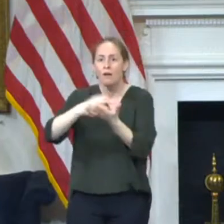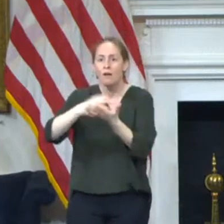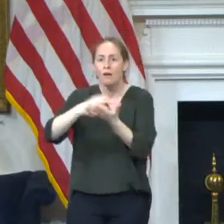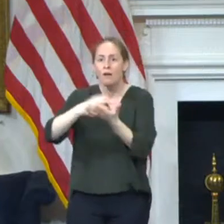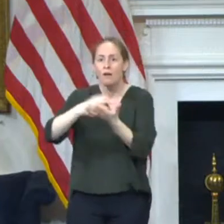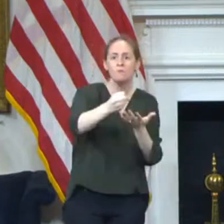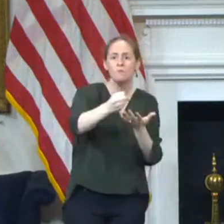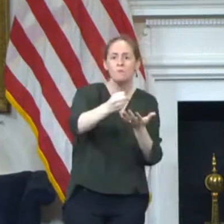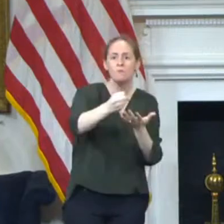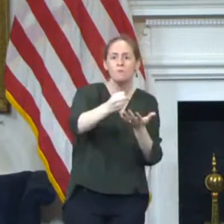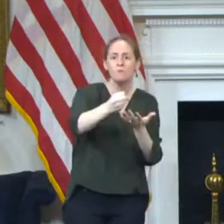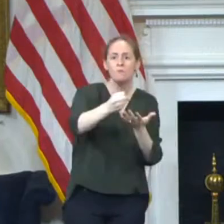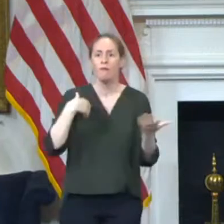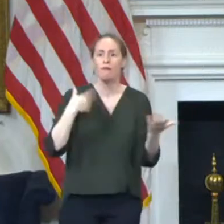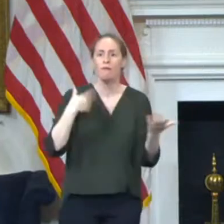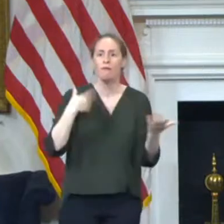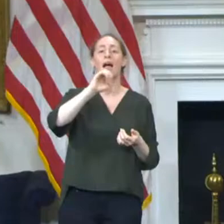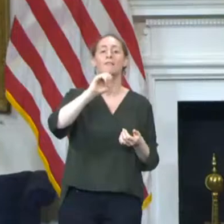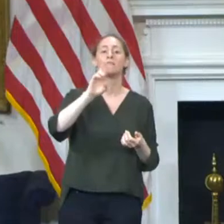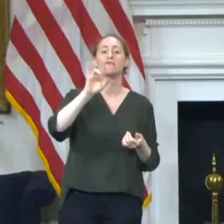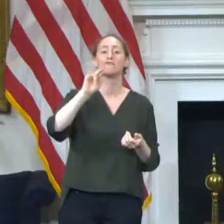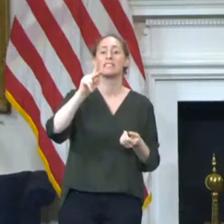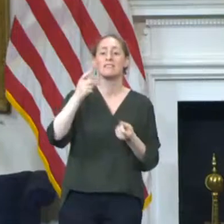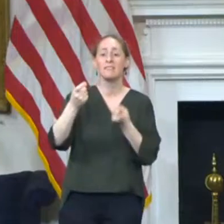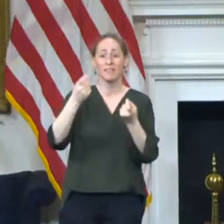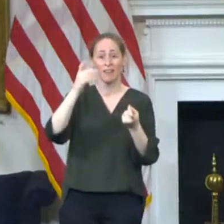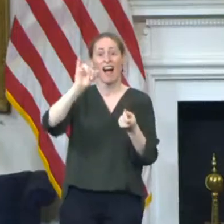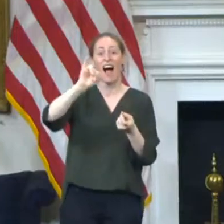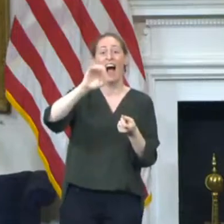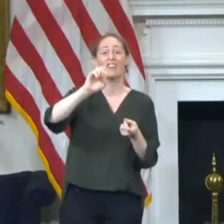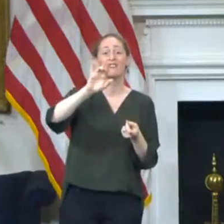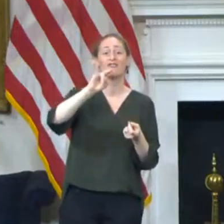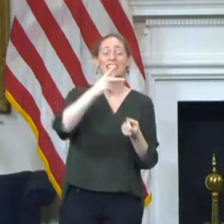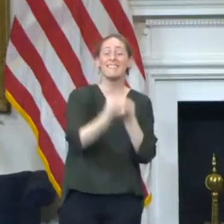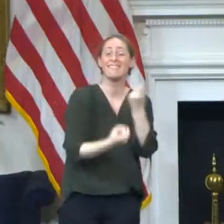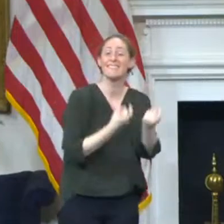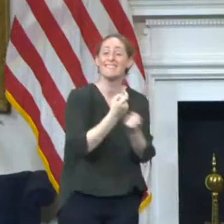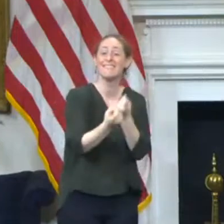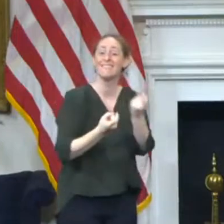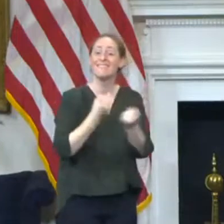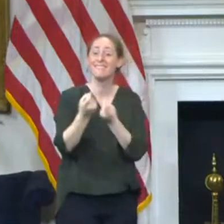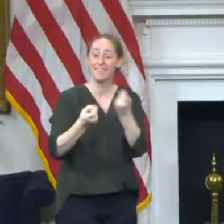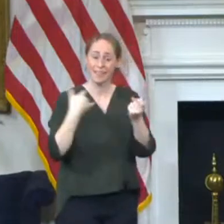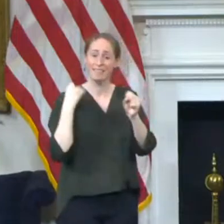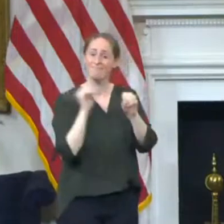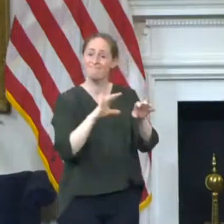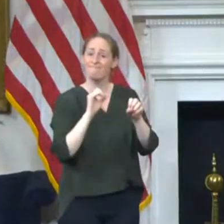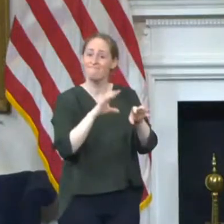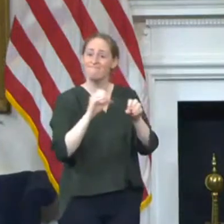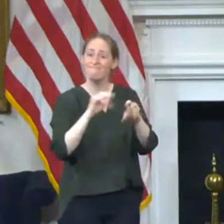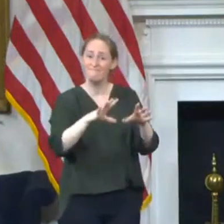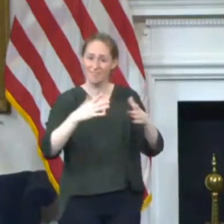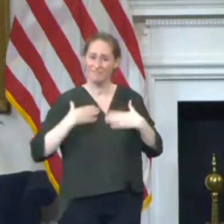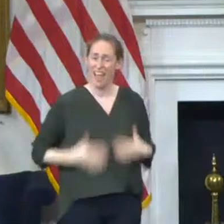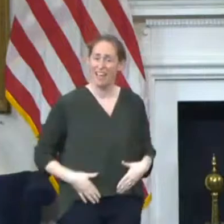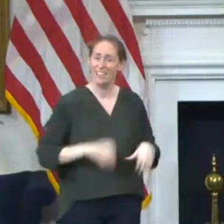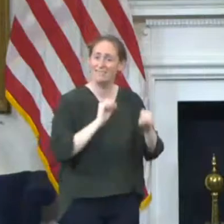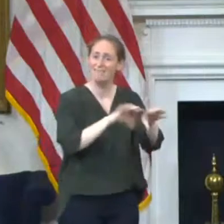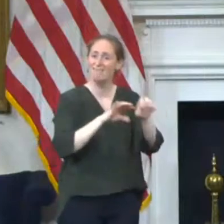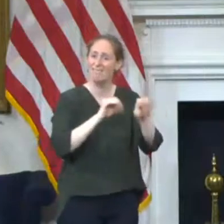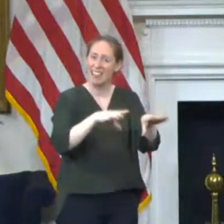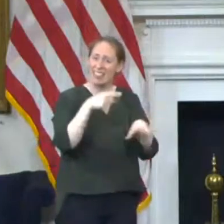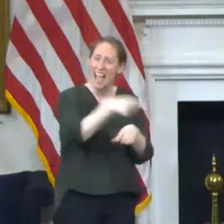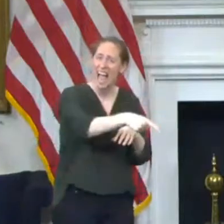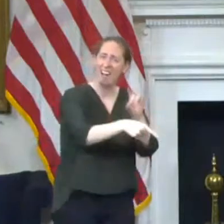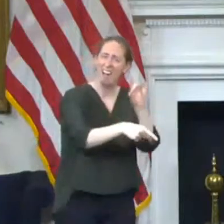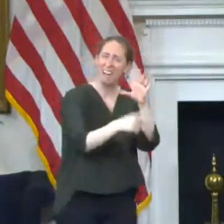ventilators. We had to rent an ice rink to stack because all of the nursing home, all of the funeral homes and the morgues were overloaded.